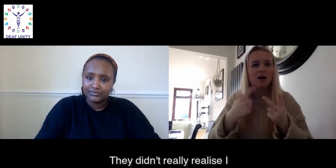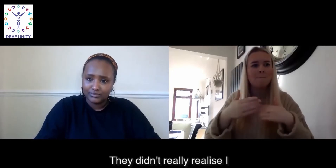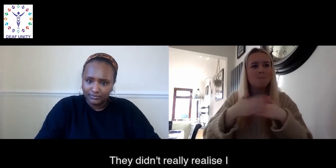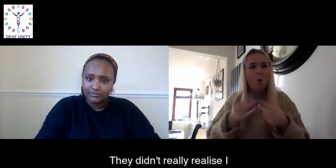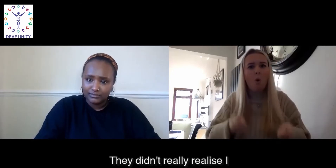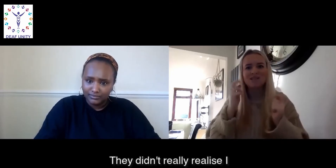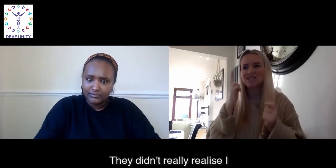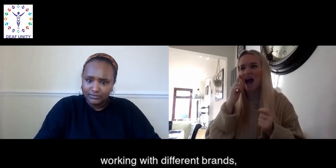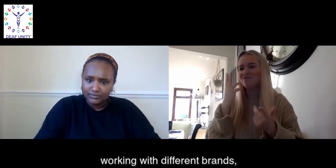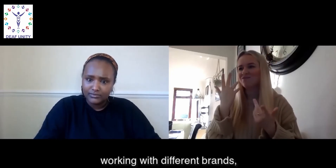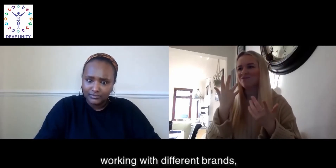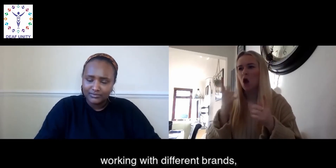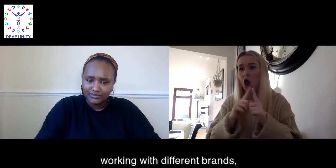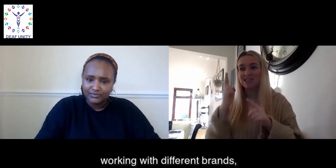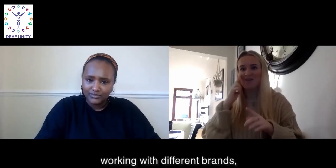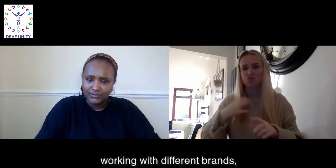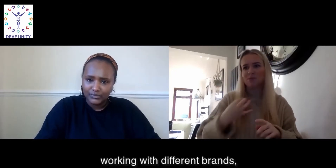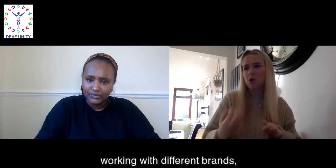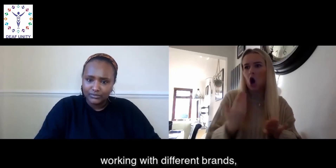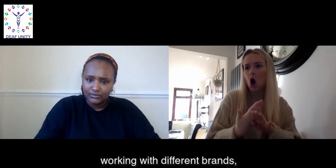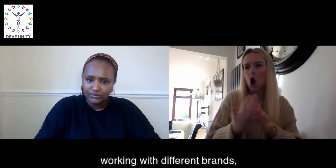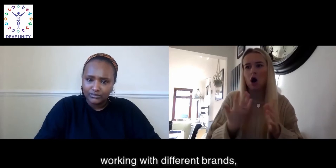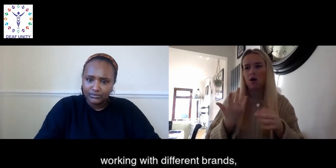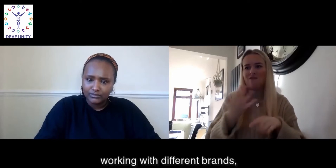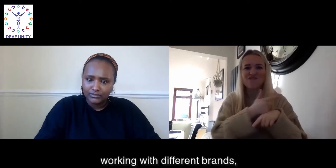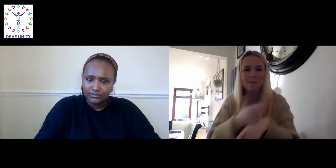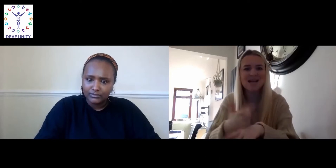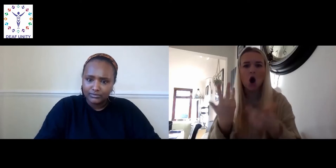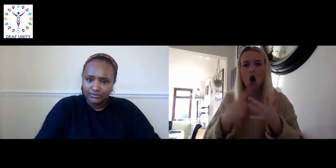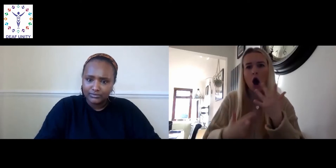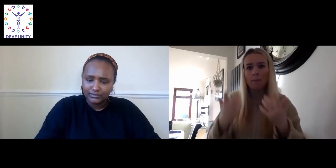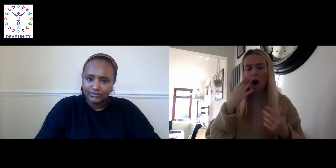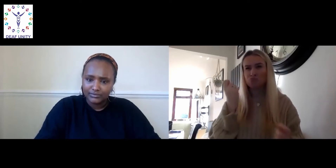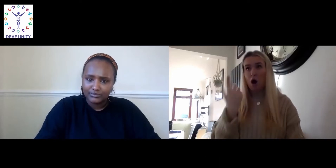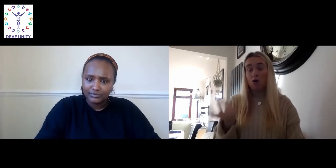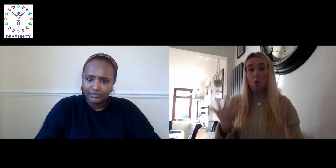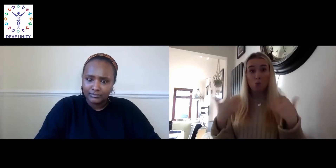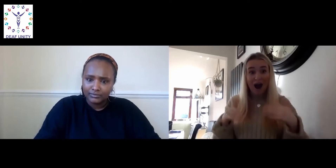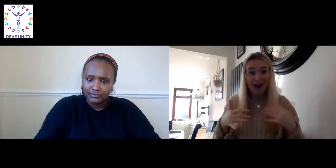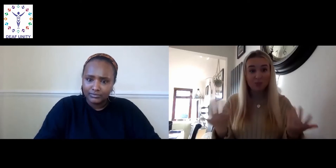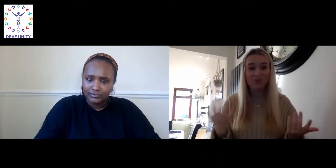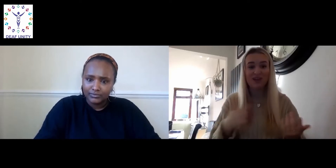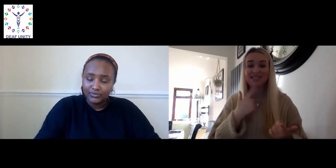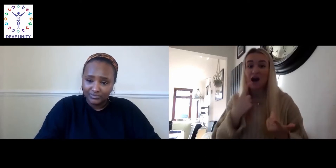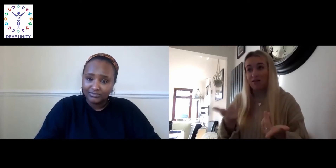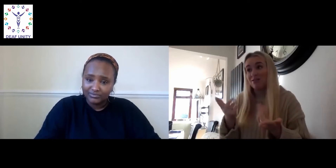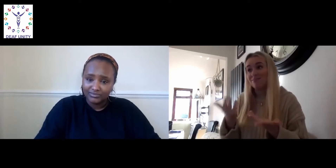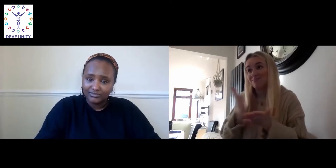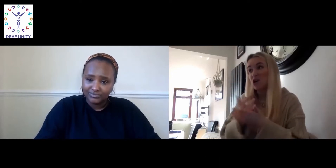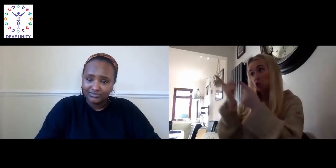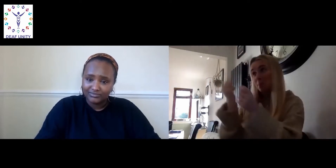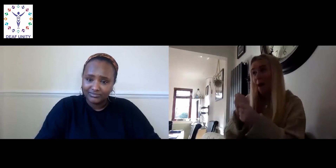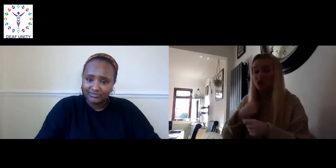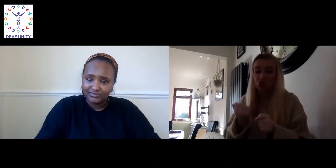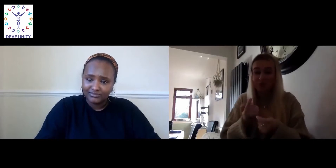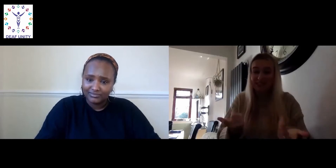so successful, working with different brands, raising deaf awareness, deaf representation in films. They were like, wow. And